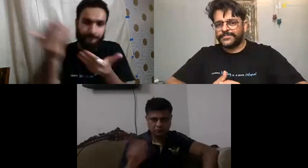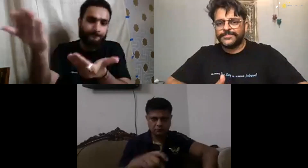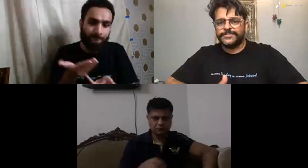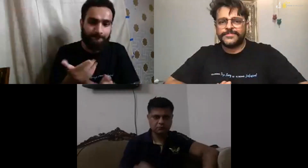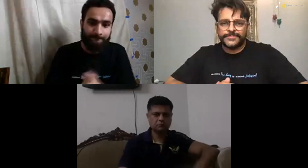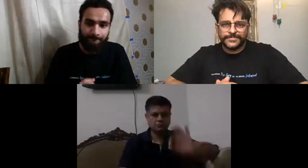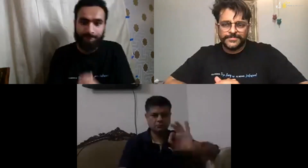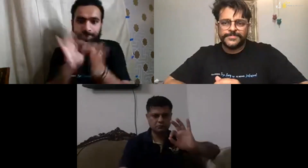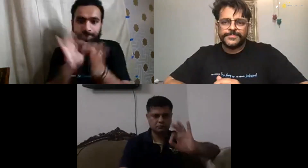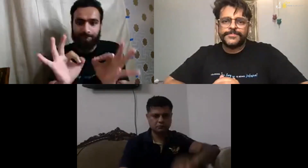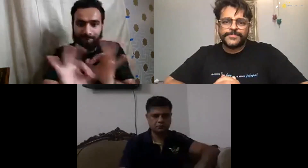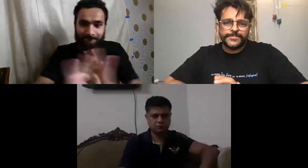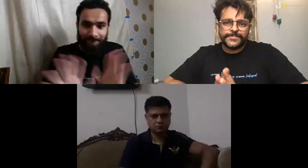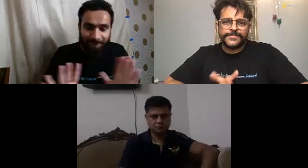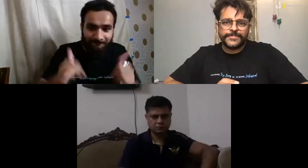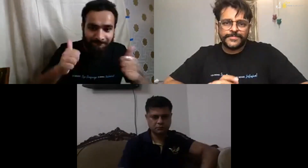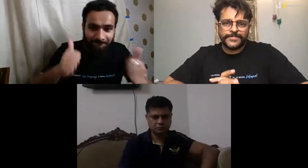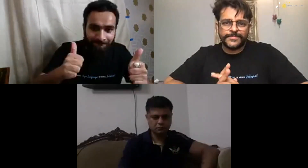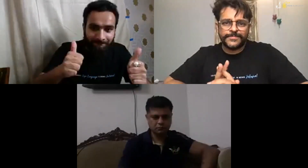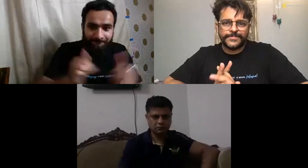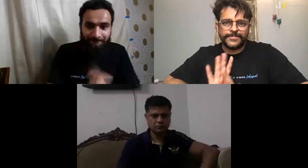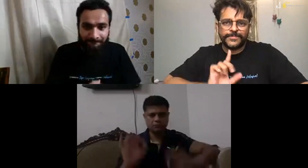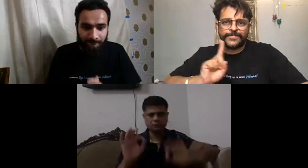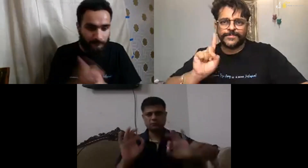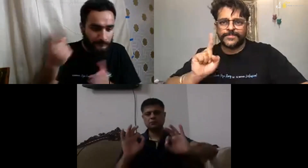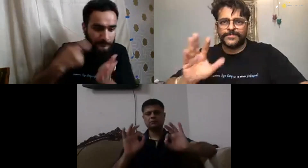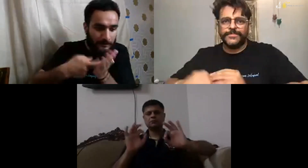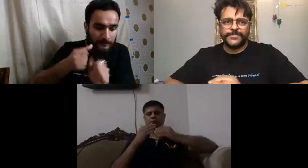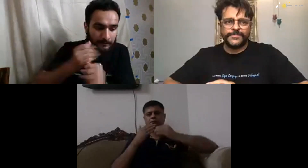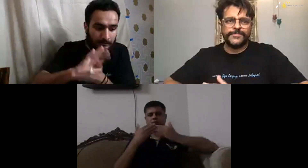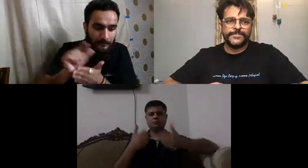Raghu. Okay, sure. Let's have Raghu and Vivek.